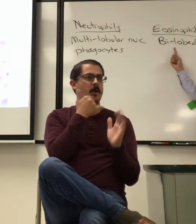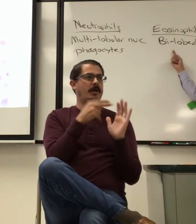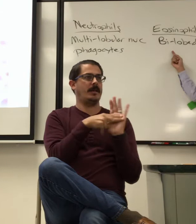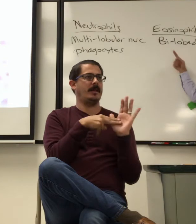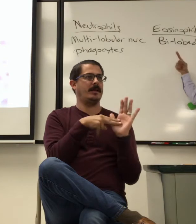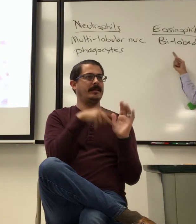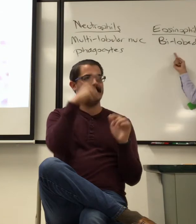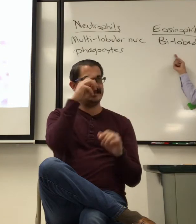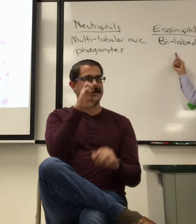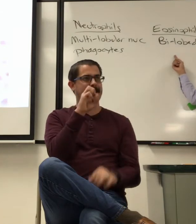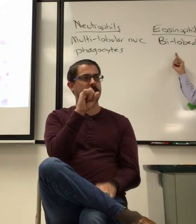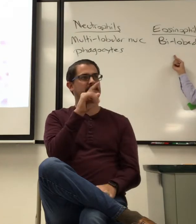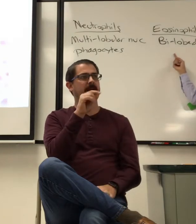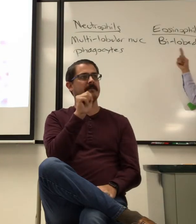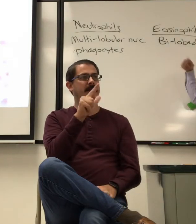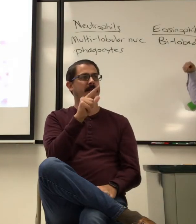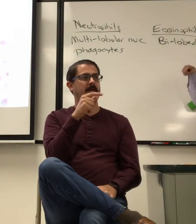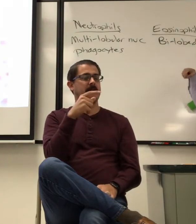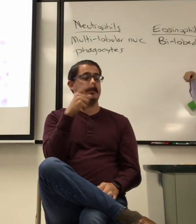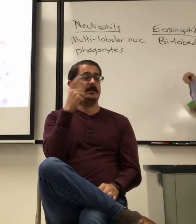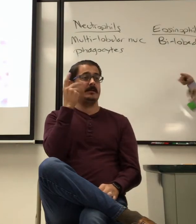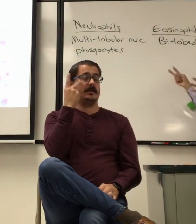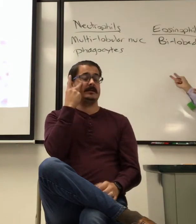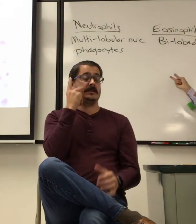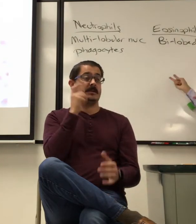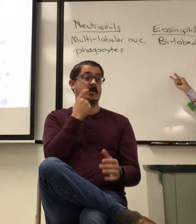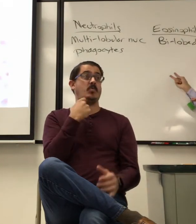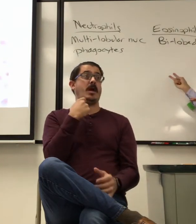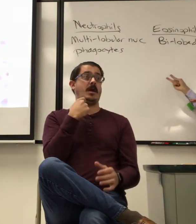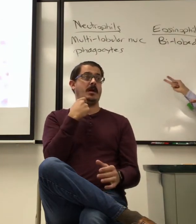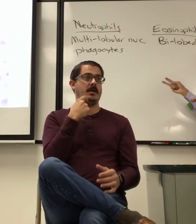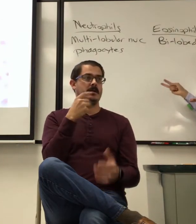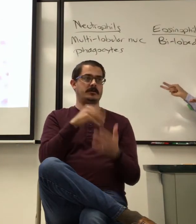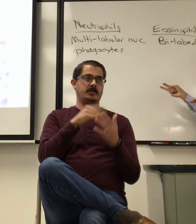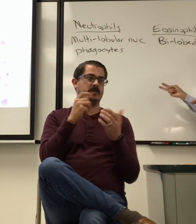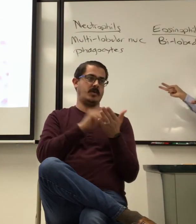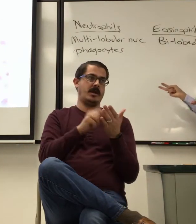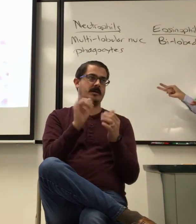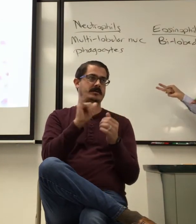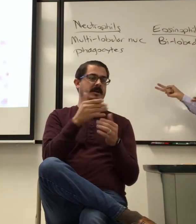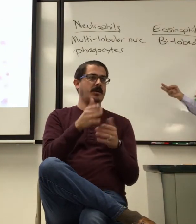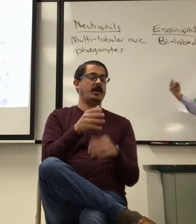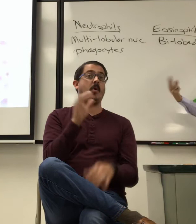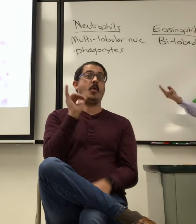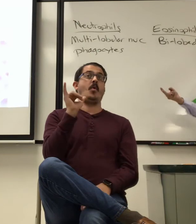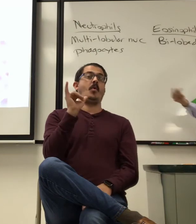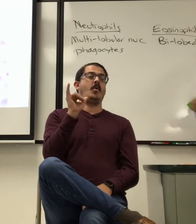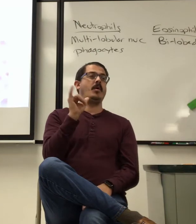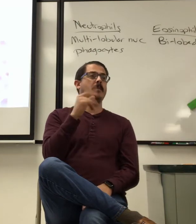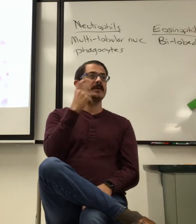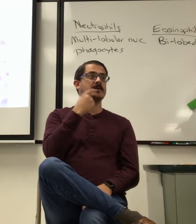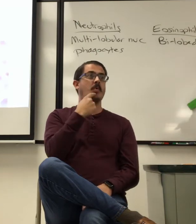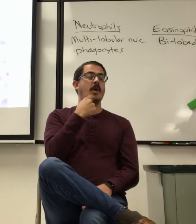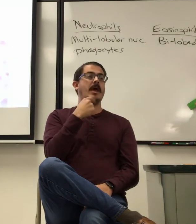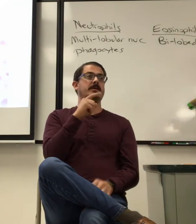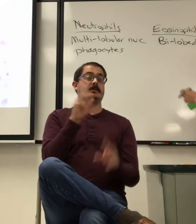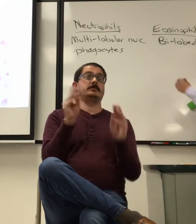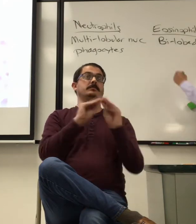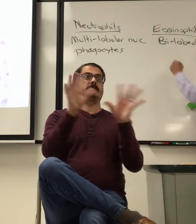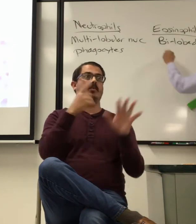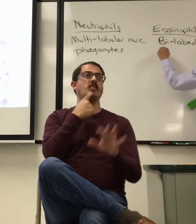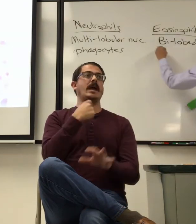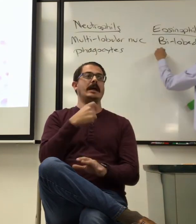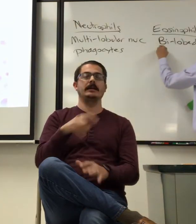it's eosinophil, but when I find the red one, and I have the students always react the same way. It's like, wow, because the redness really jumps out at you.